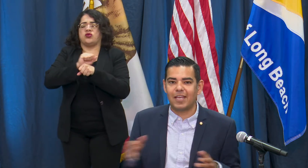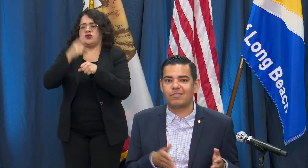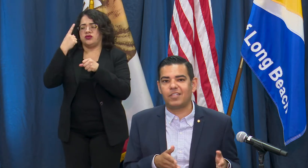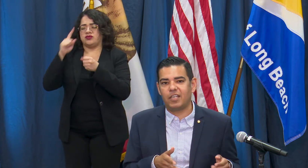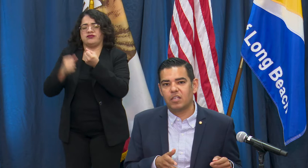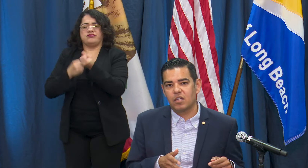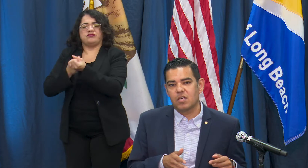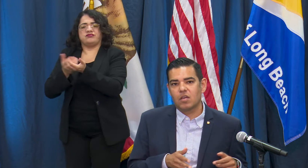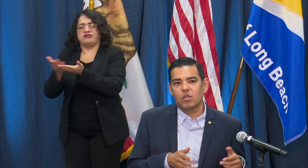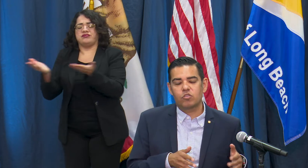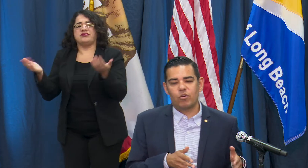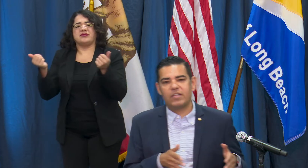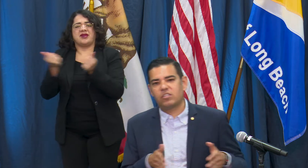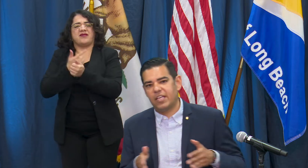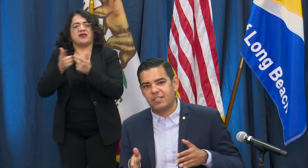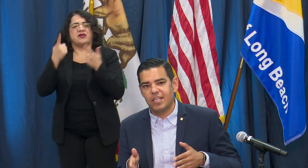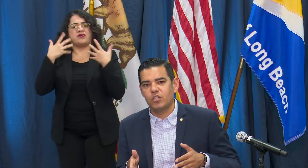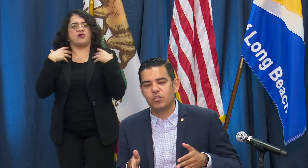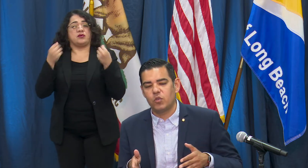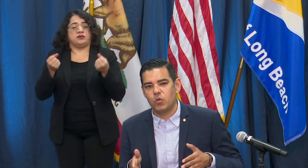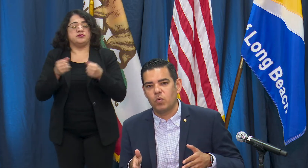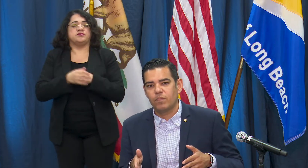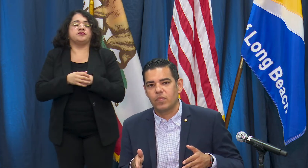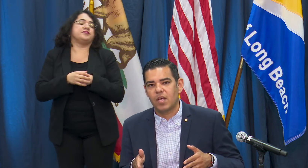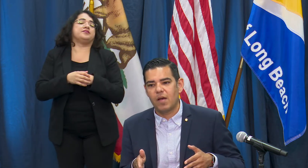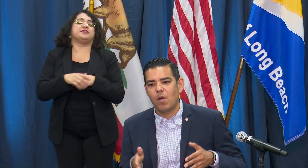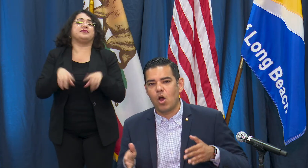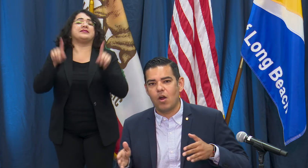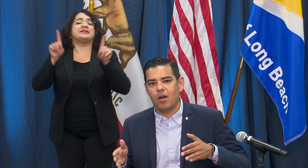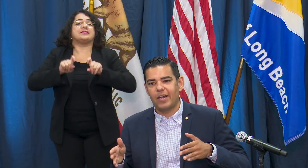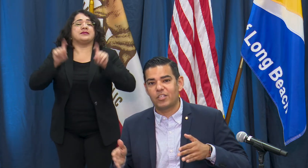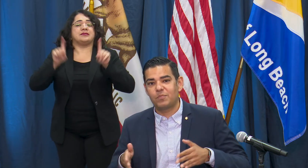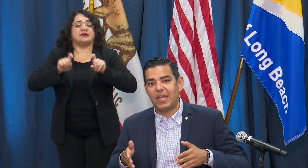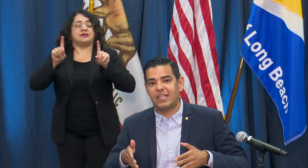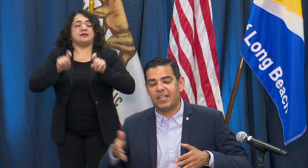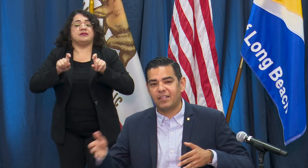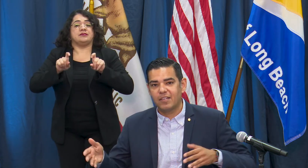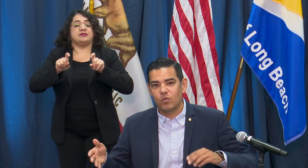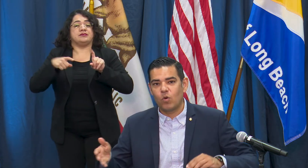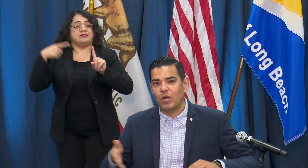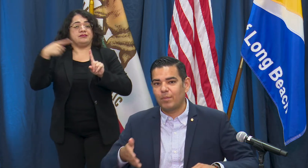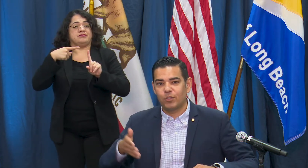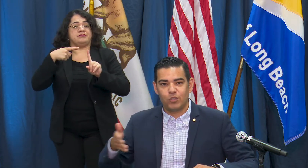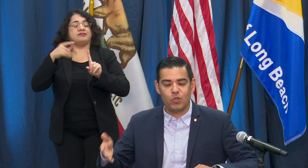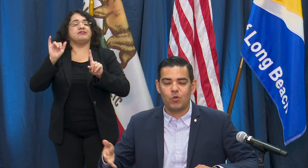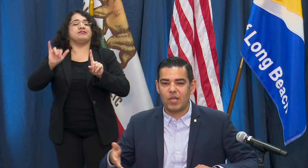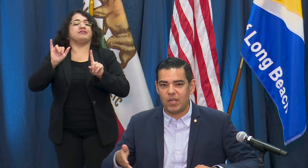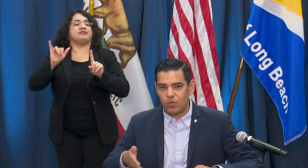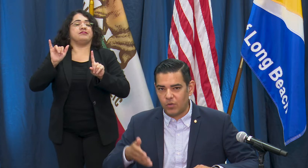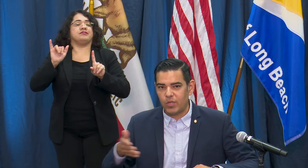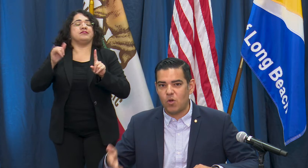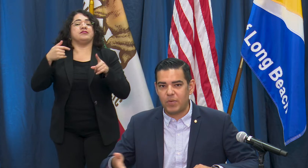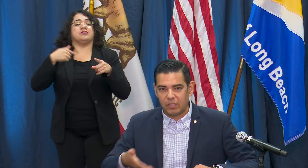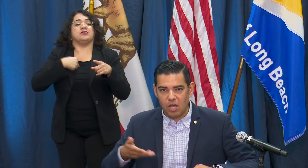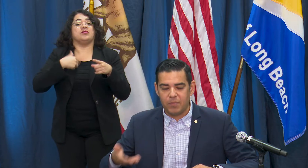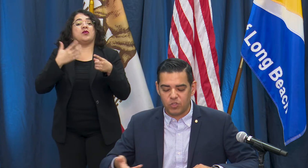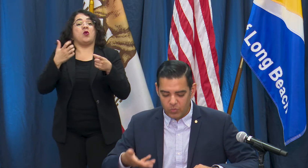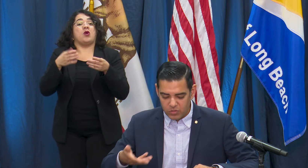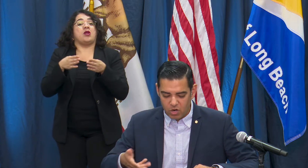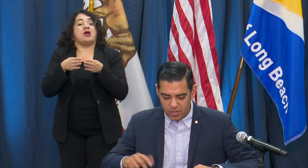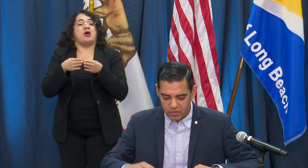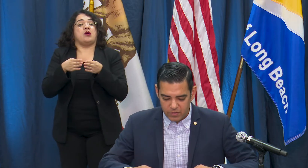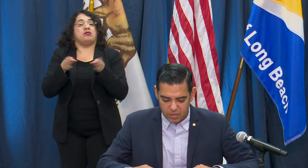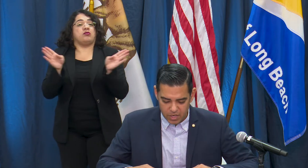how testing translates into our expanding what we're able to do and really reopening Long